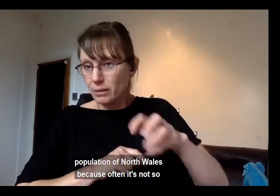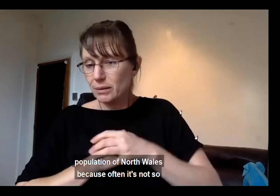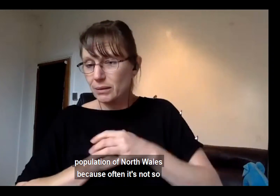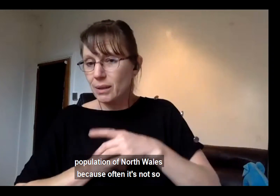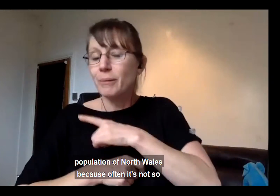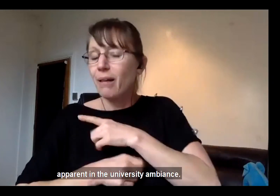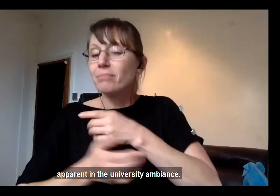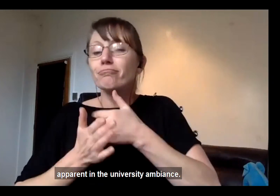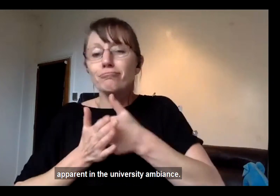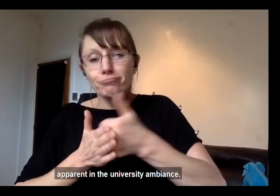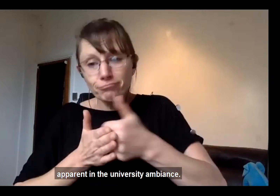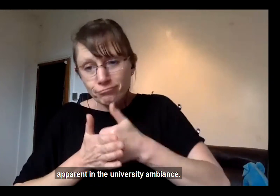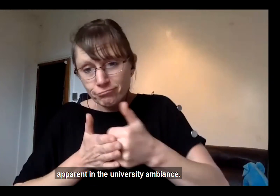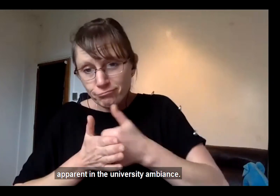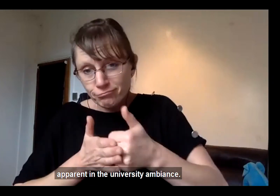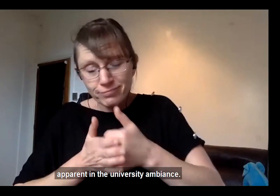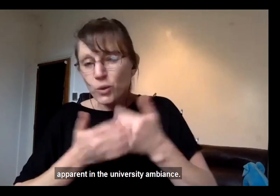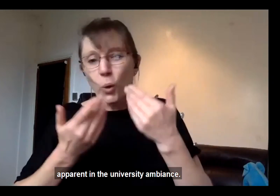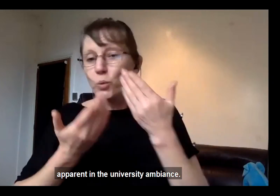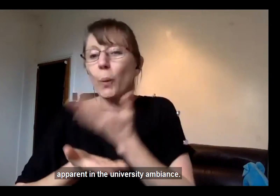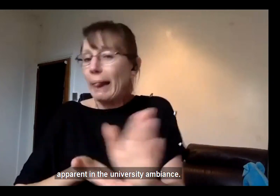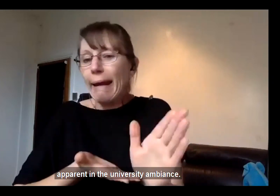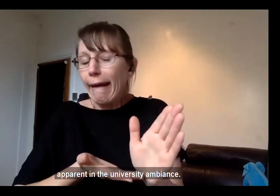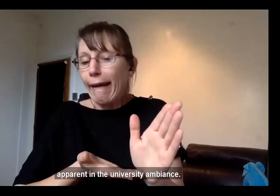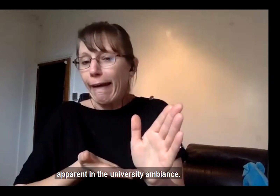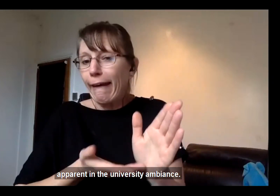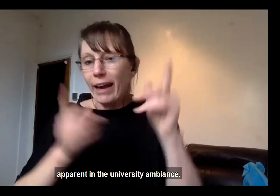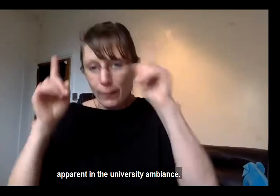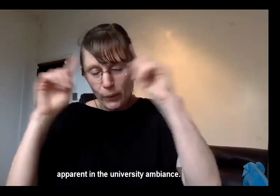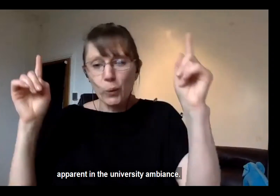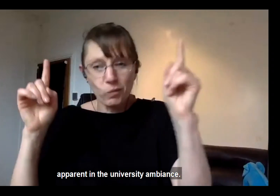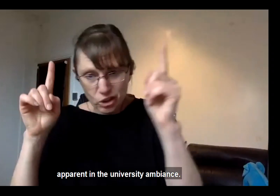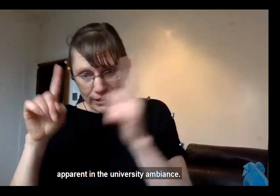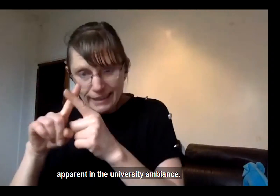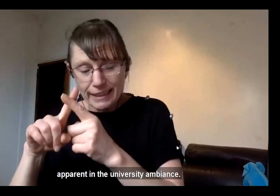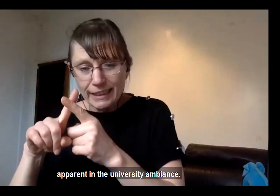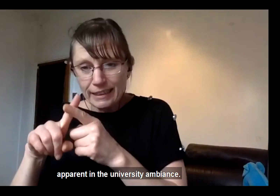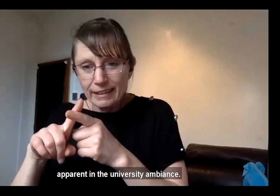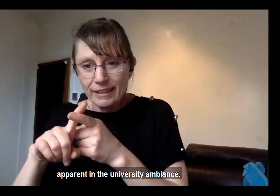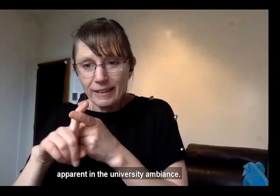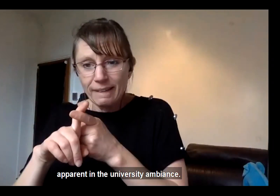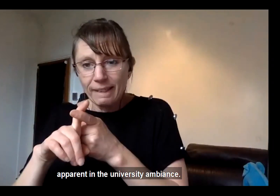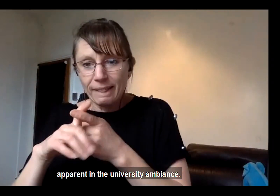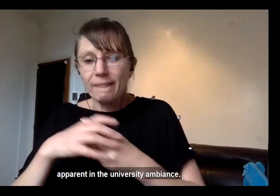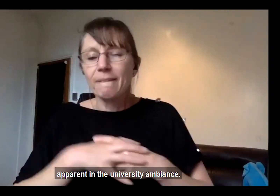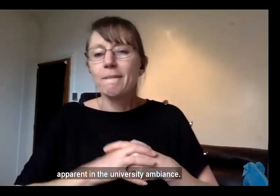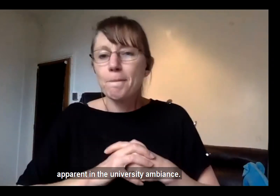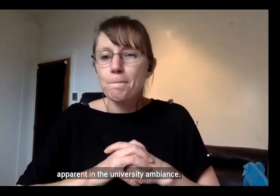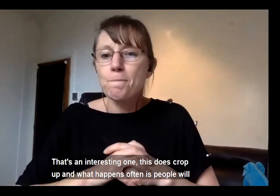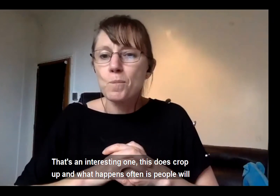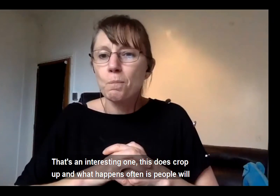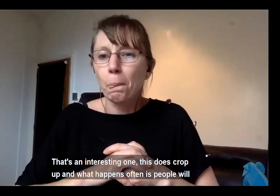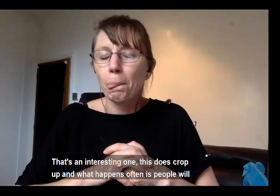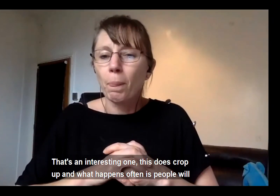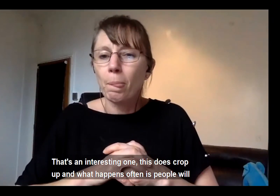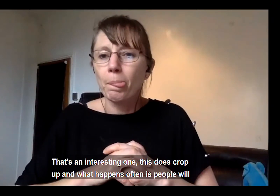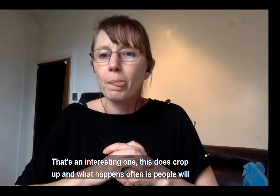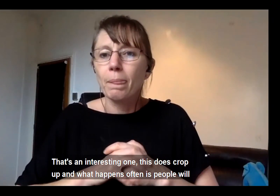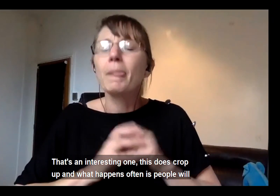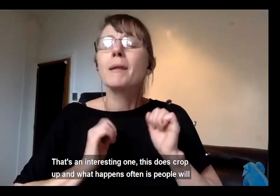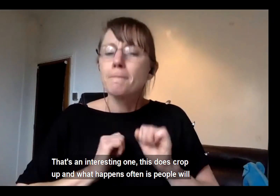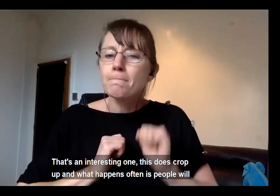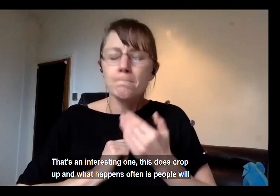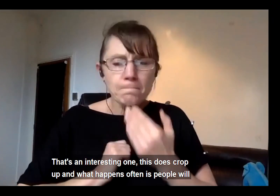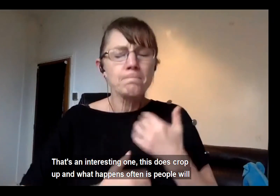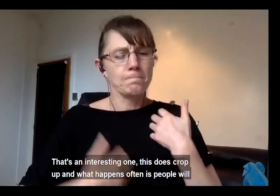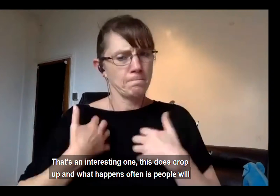often it's not so apparent in the university ambience. Yeah, thanks, David. That's an